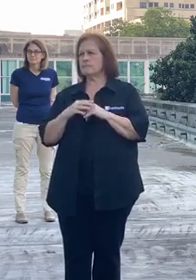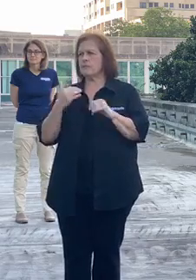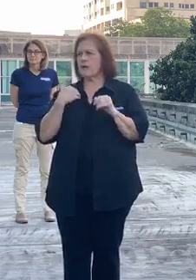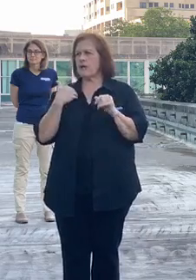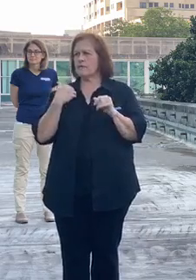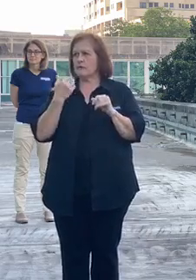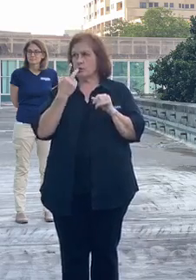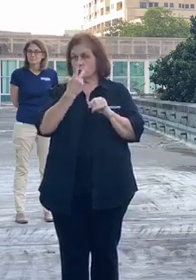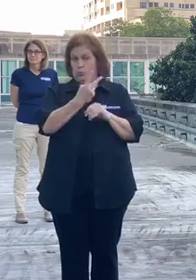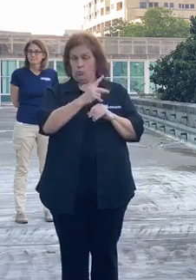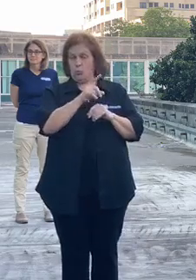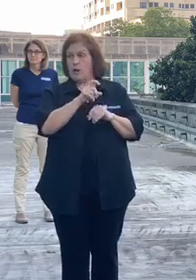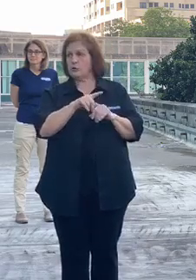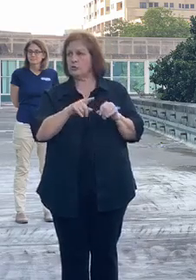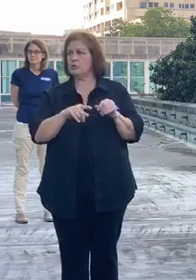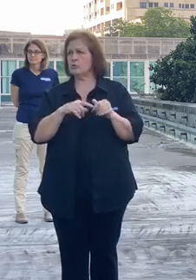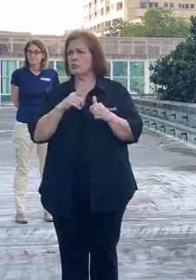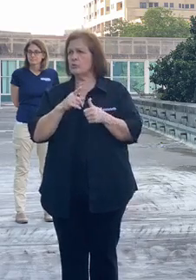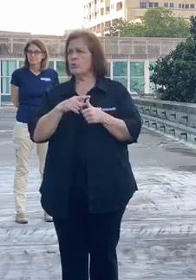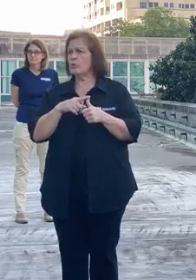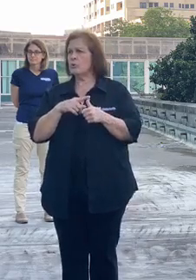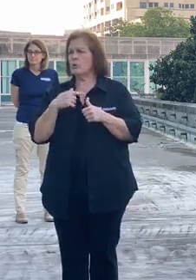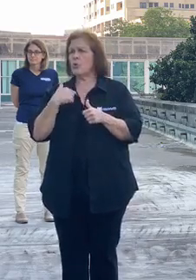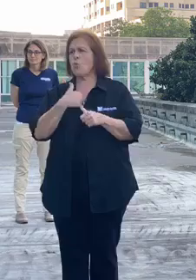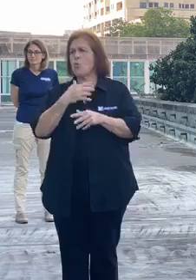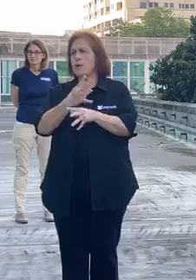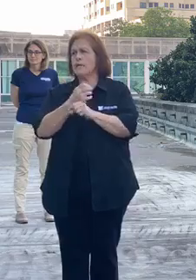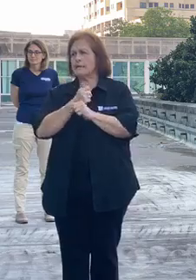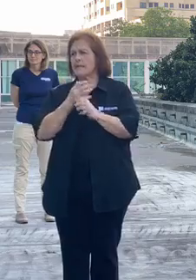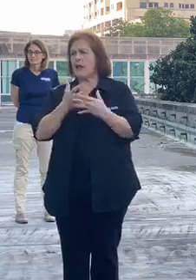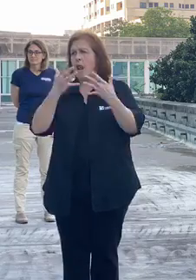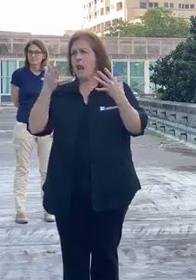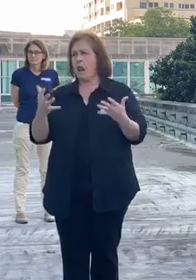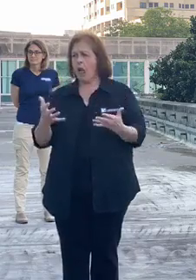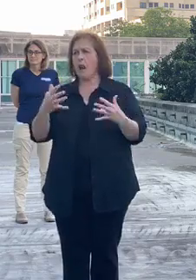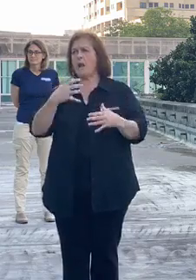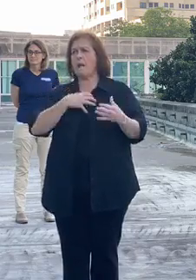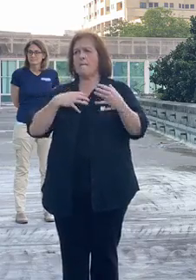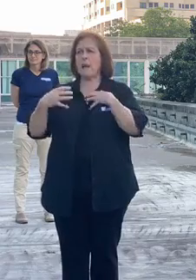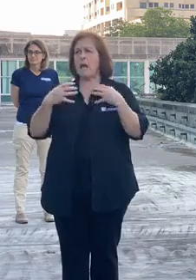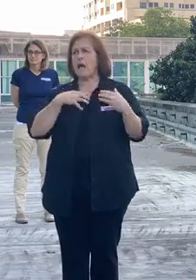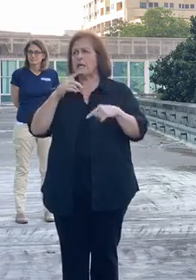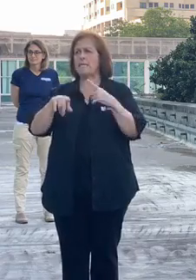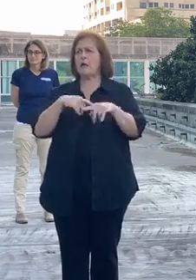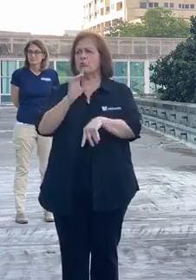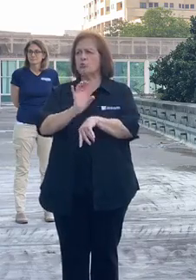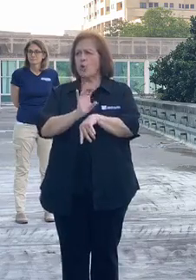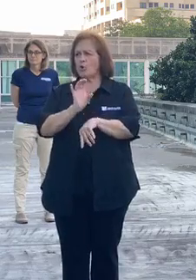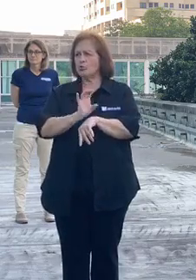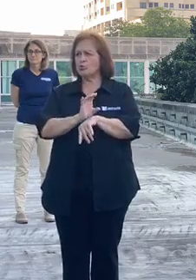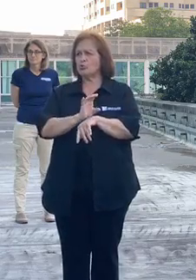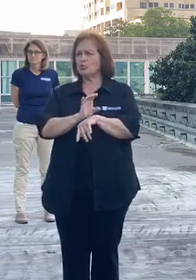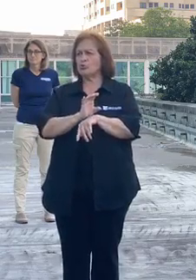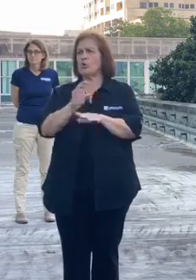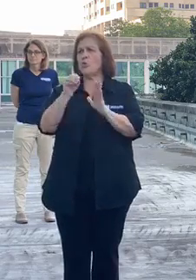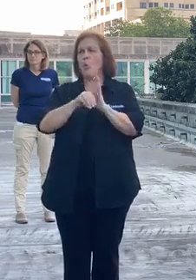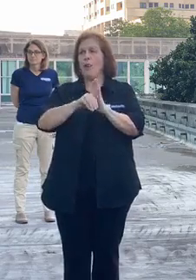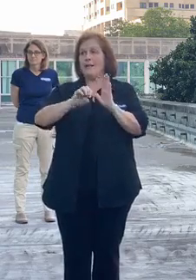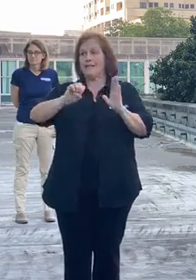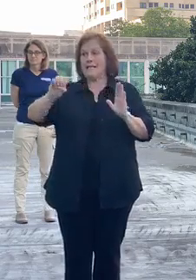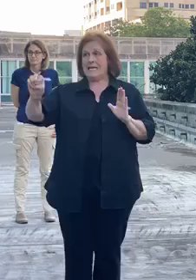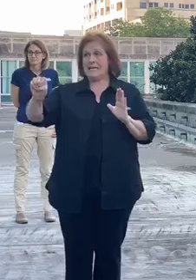I have two questions. The one is, we receive a lot of complaints about churches in New Orleans